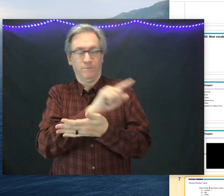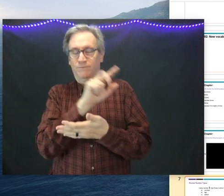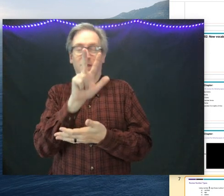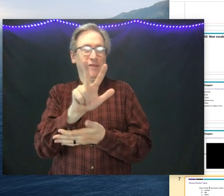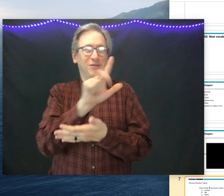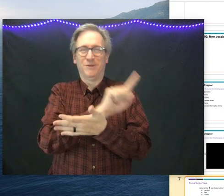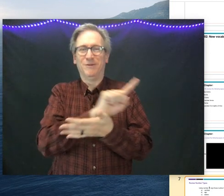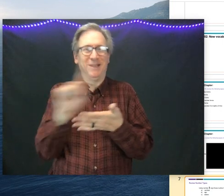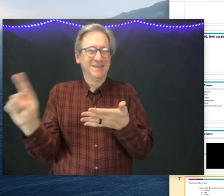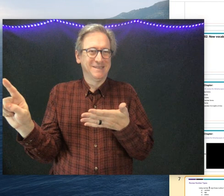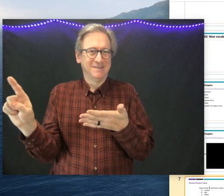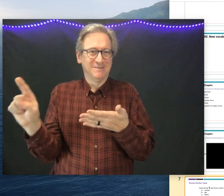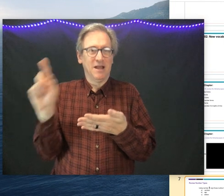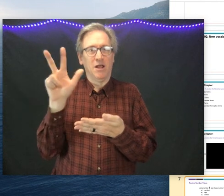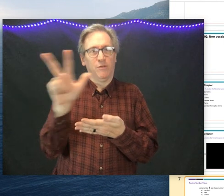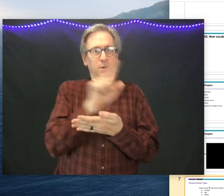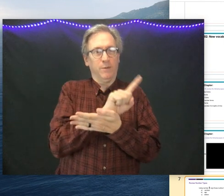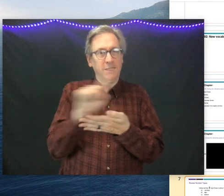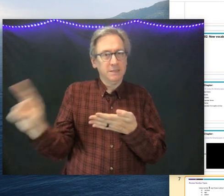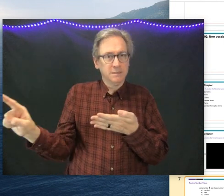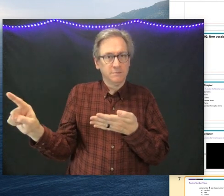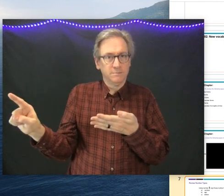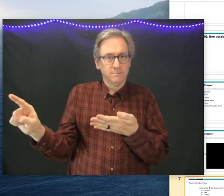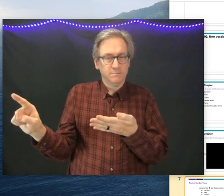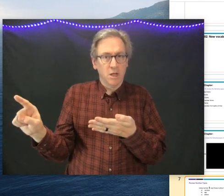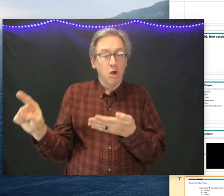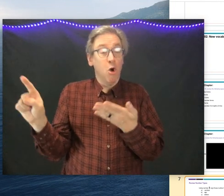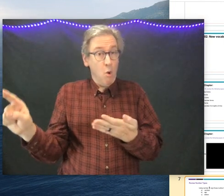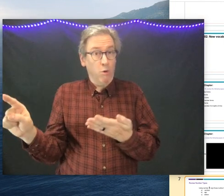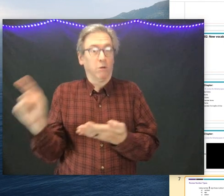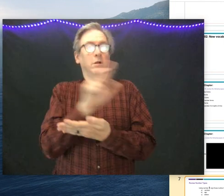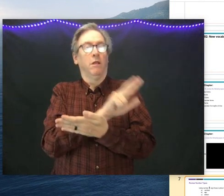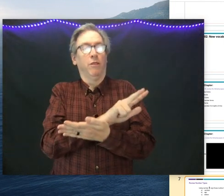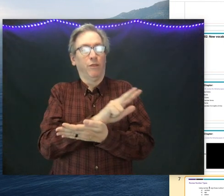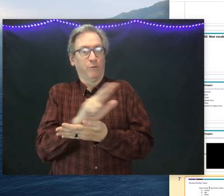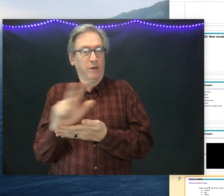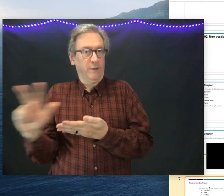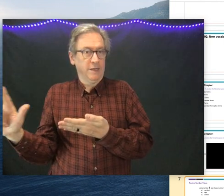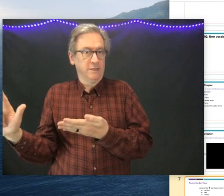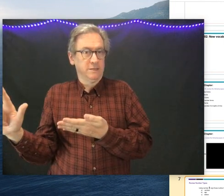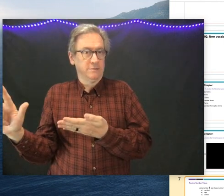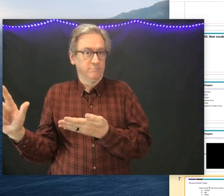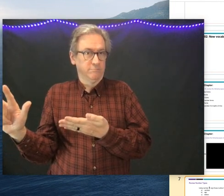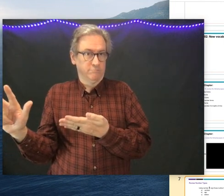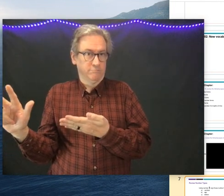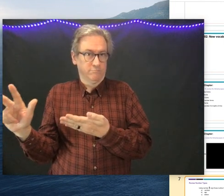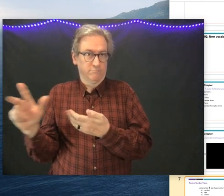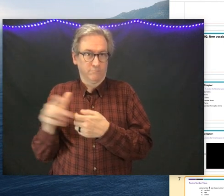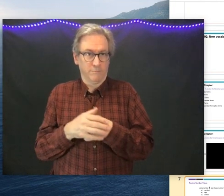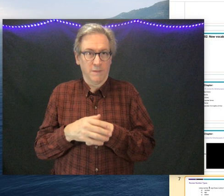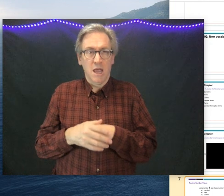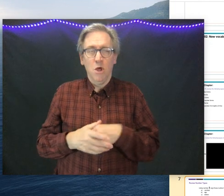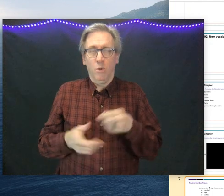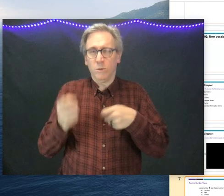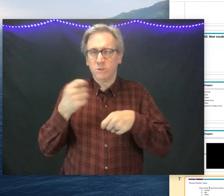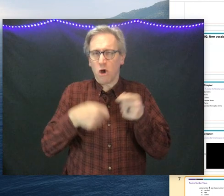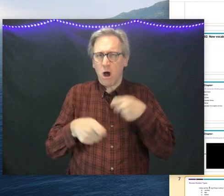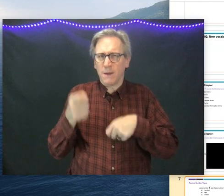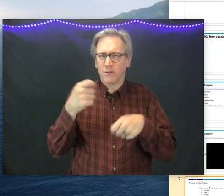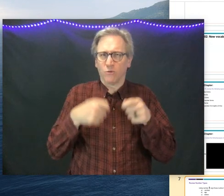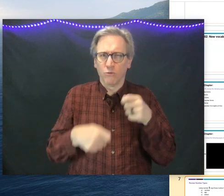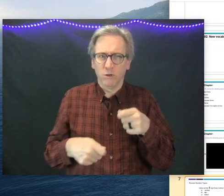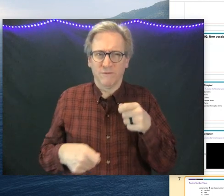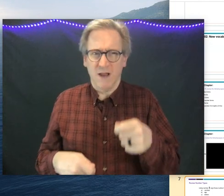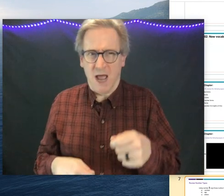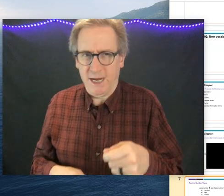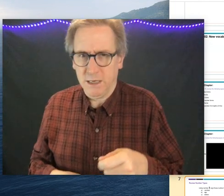3 weeks, 3 weeks, or 3 weeks. We'll talk